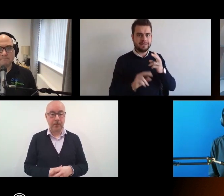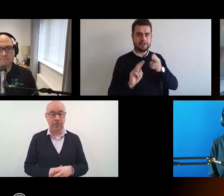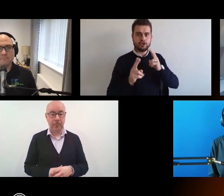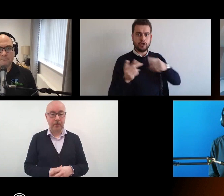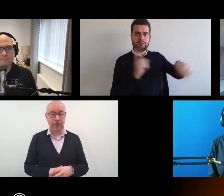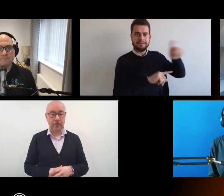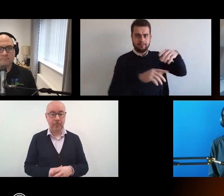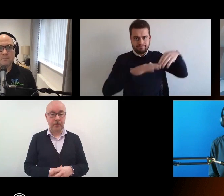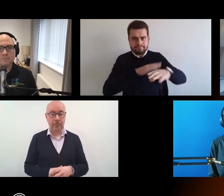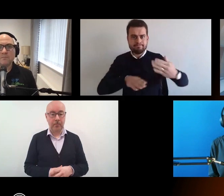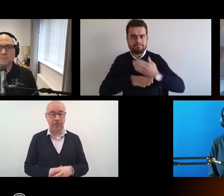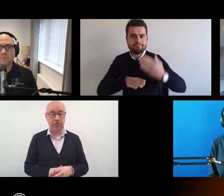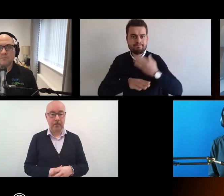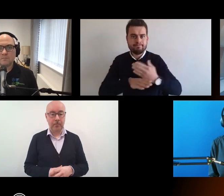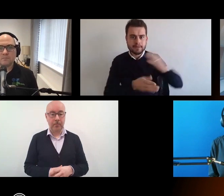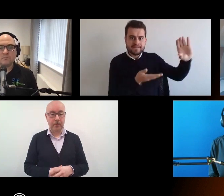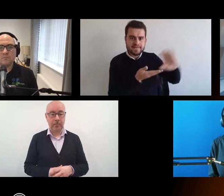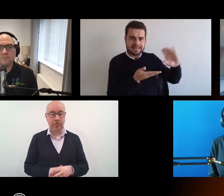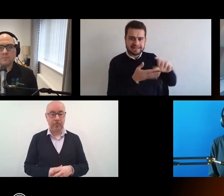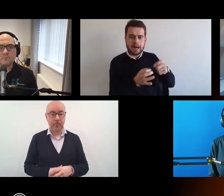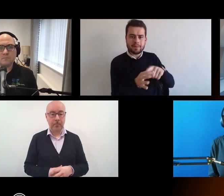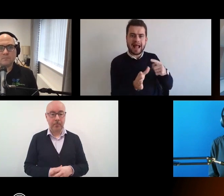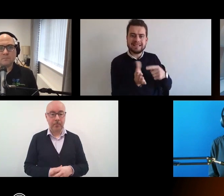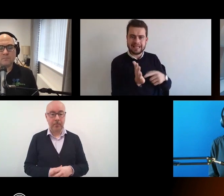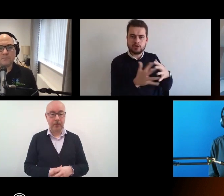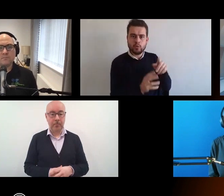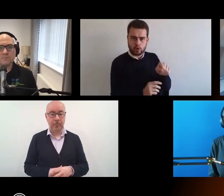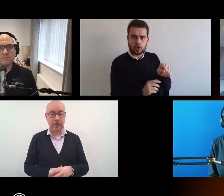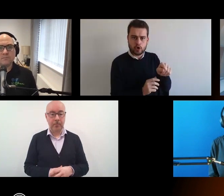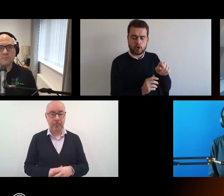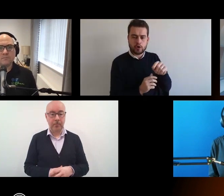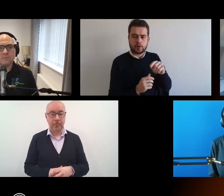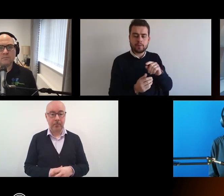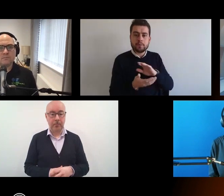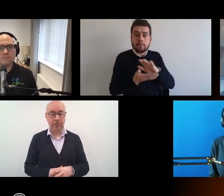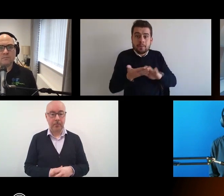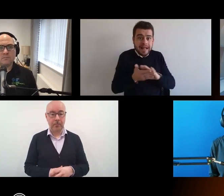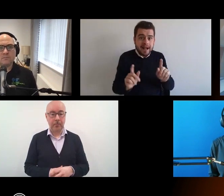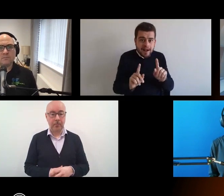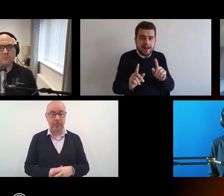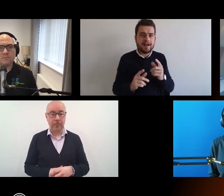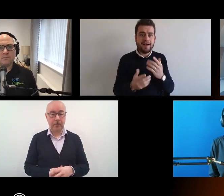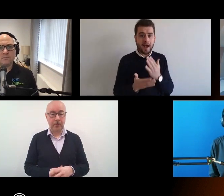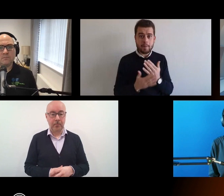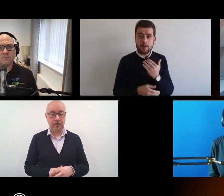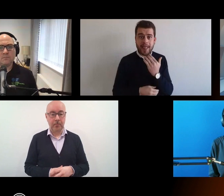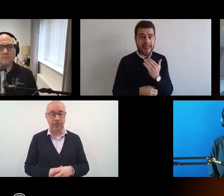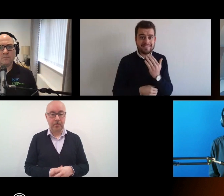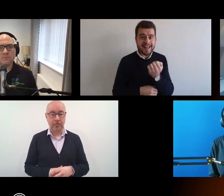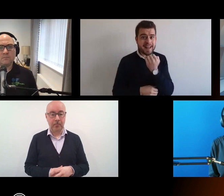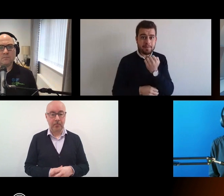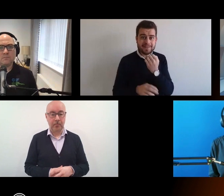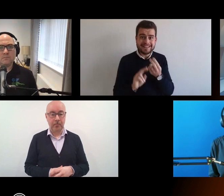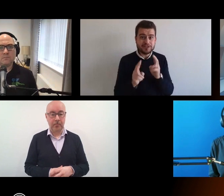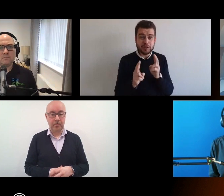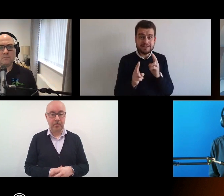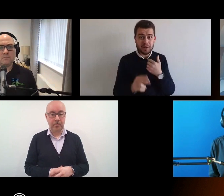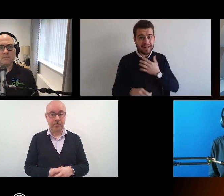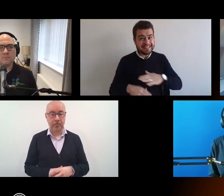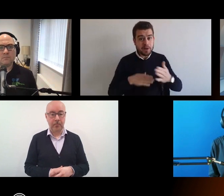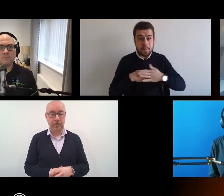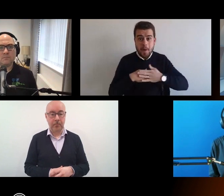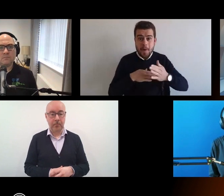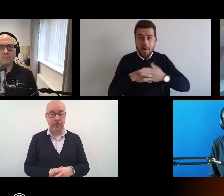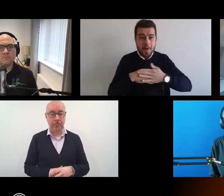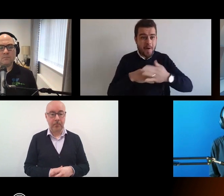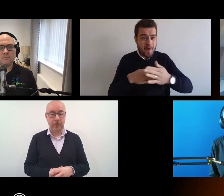career they want to. And of course, a number of interpreters then are going to be working in that space. But then,